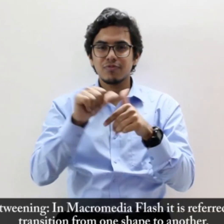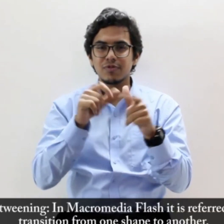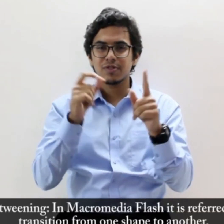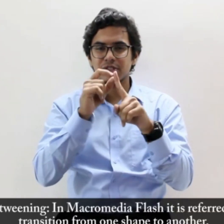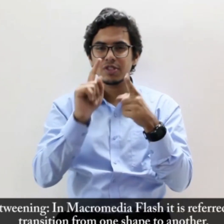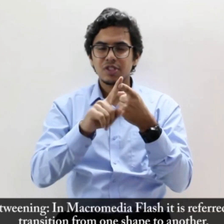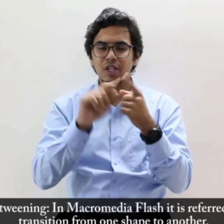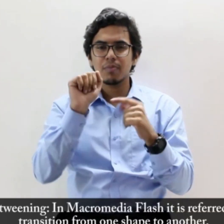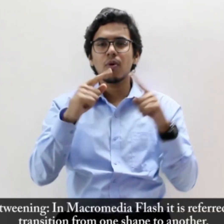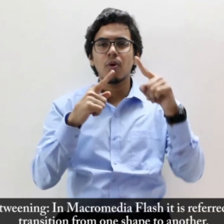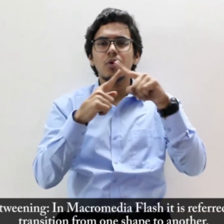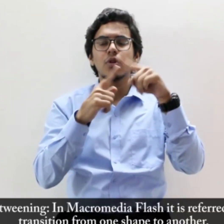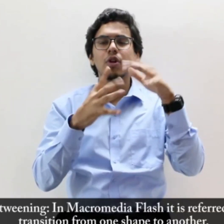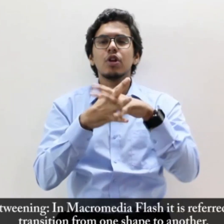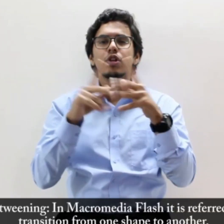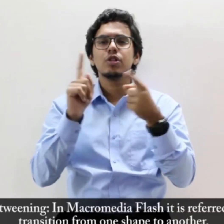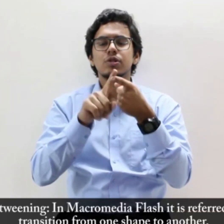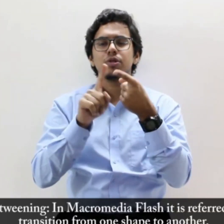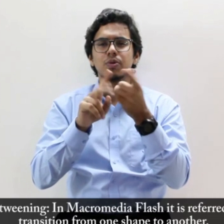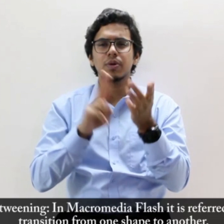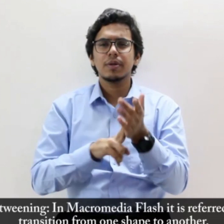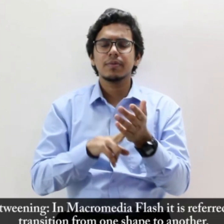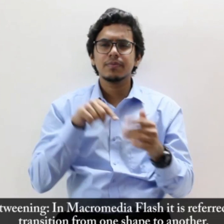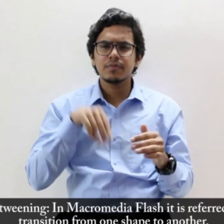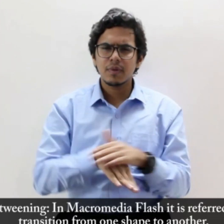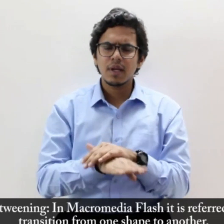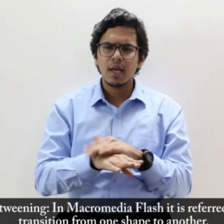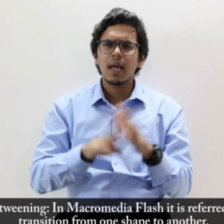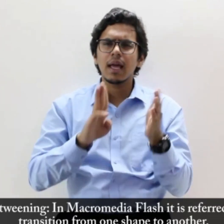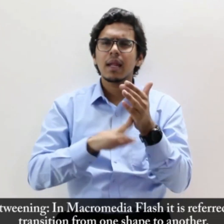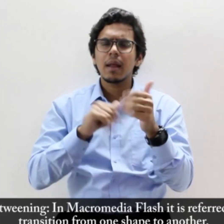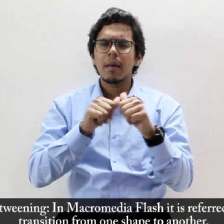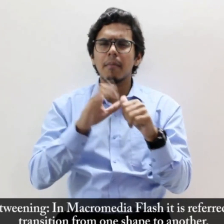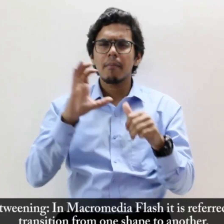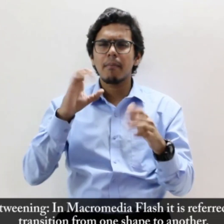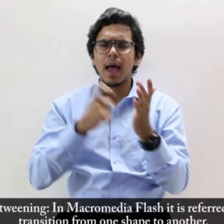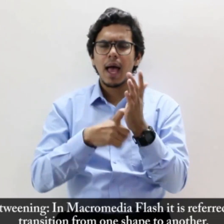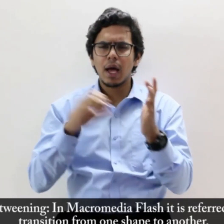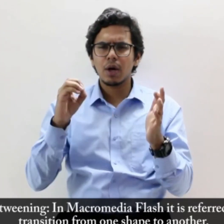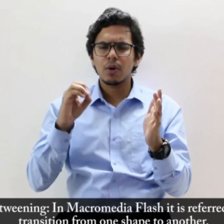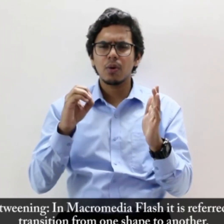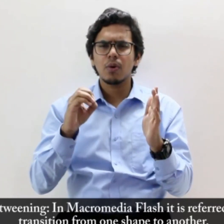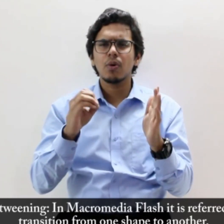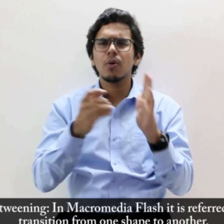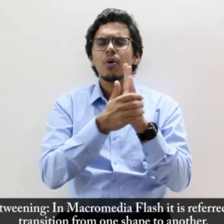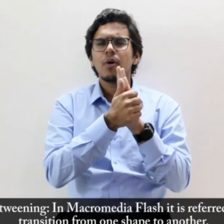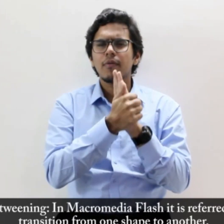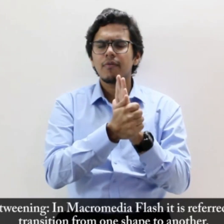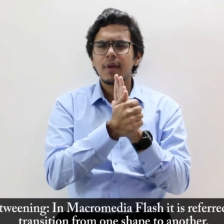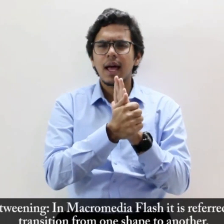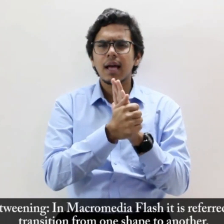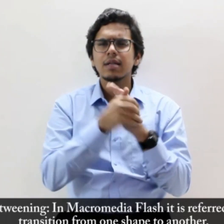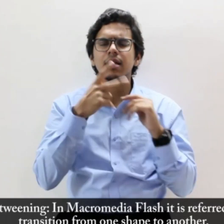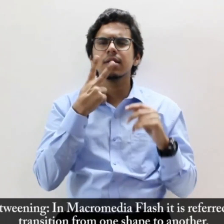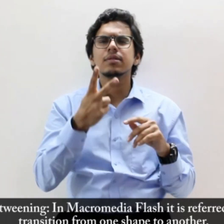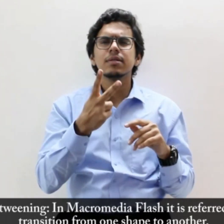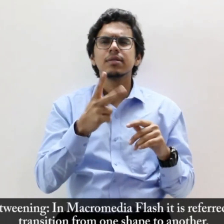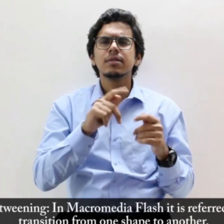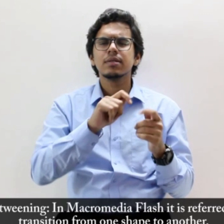Shape tweening. In Macromedia Flash, it is referred as the transition from one